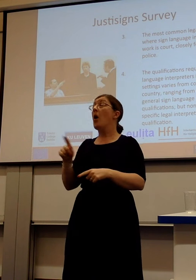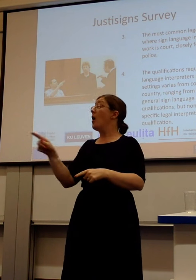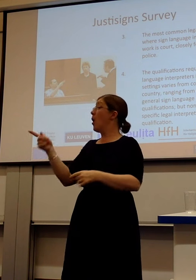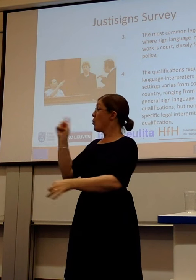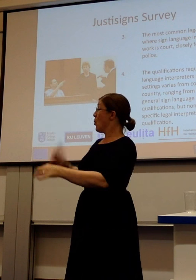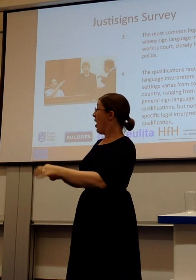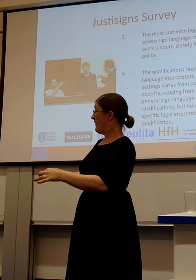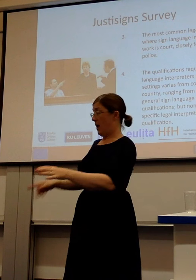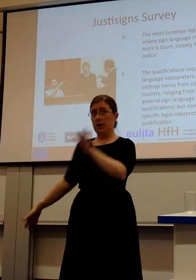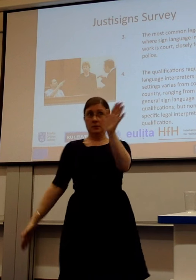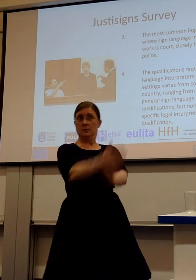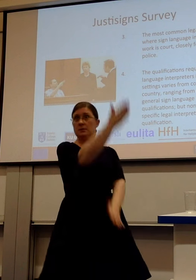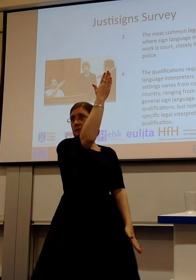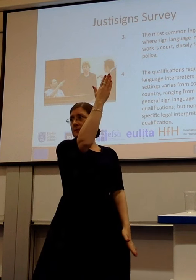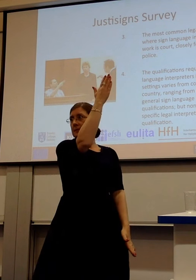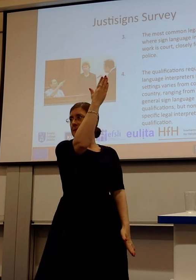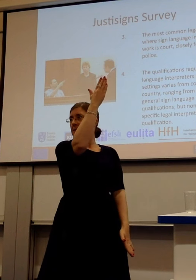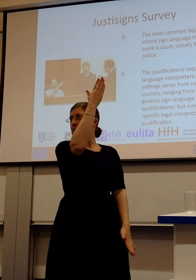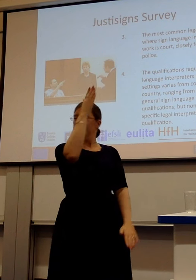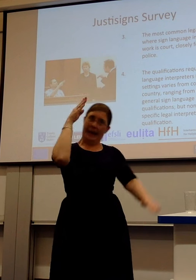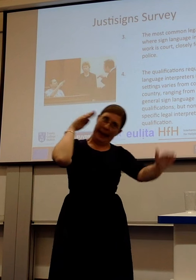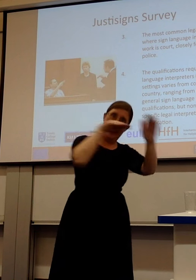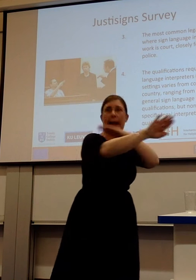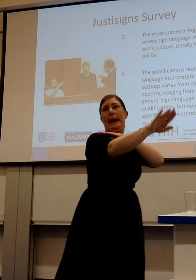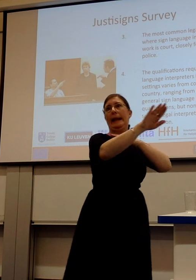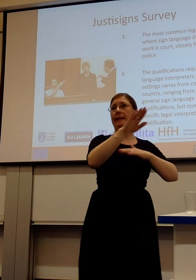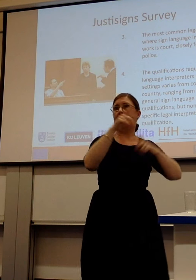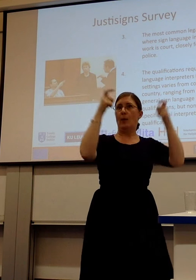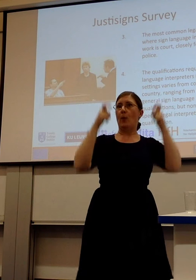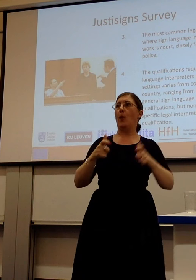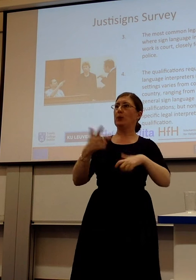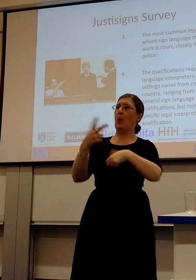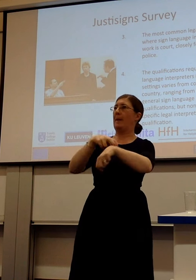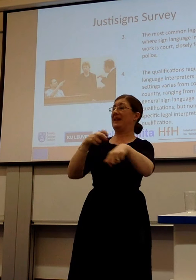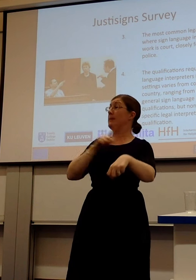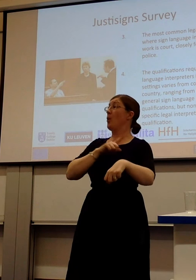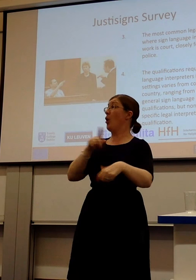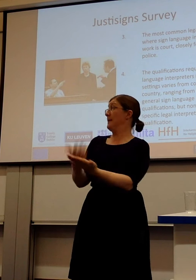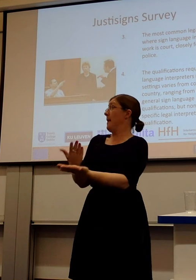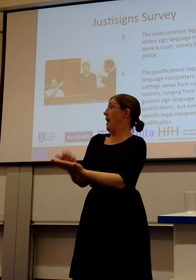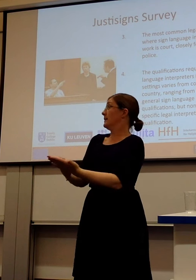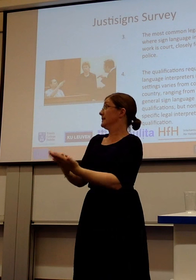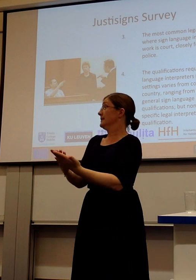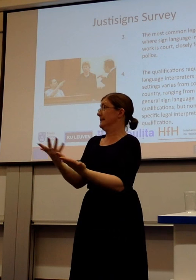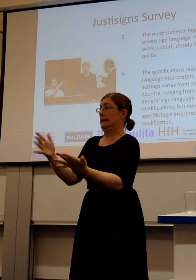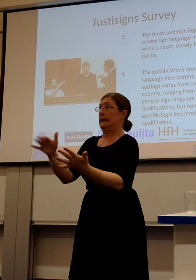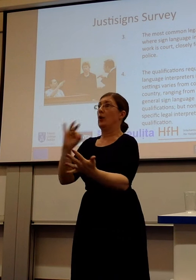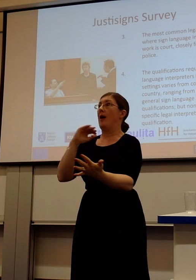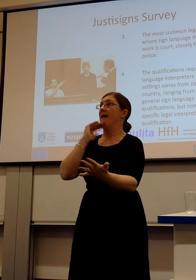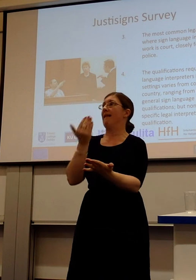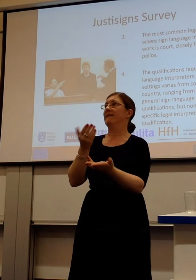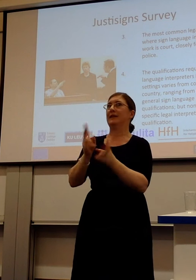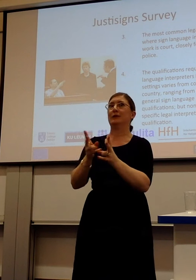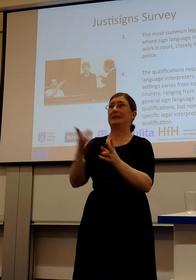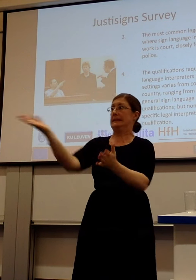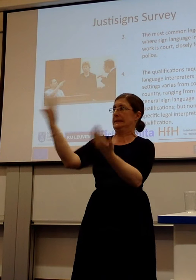countries. Most said they were qualified, they could work in legal settings. That qualified them to work in court because there was such demand